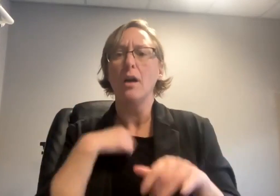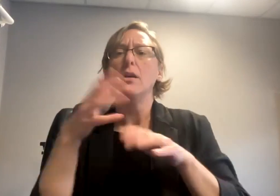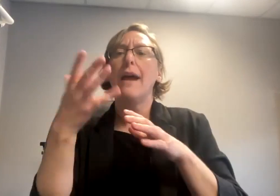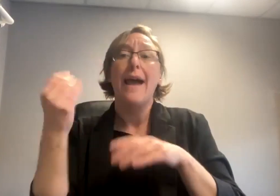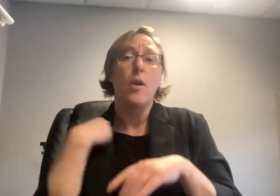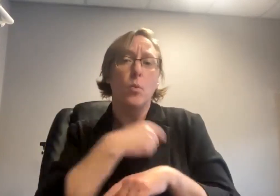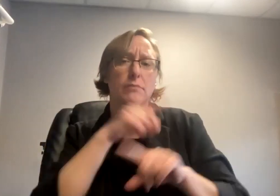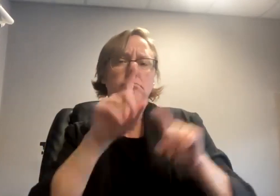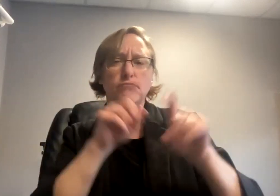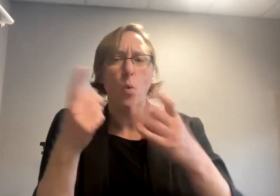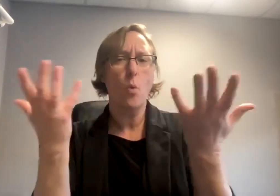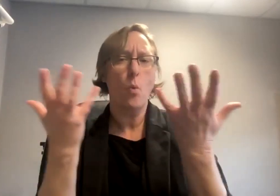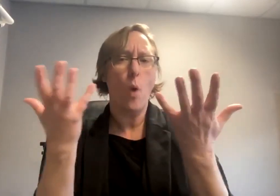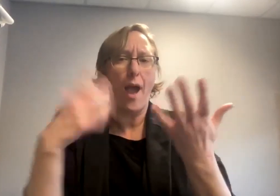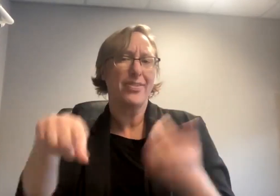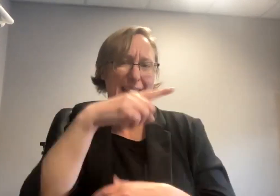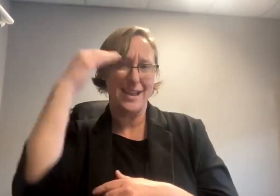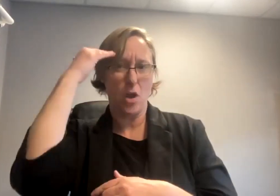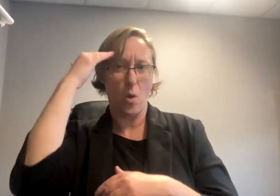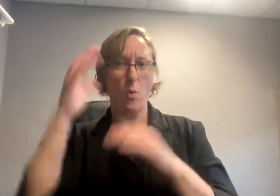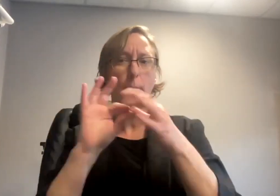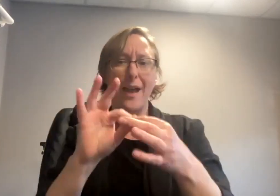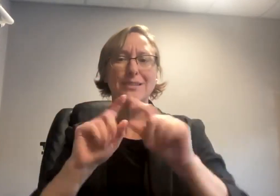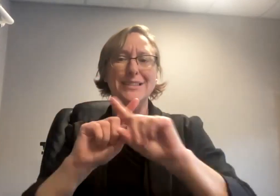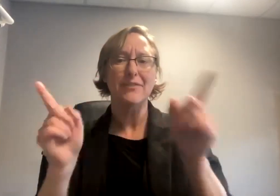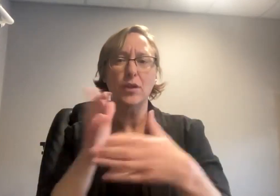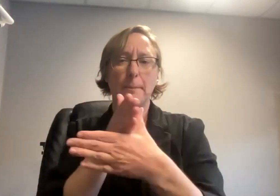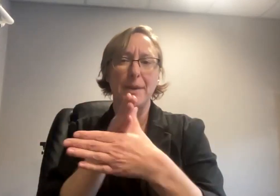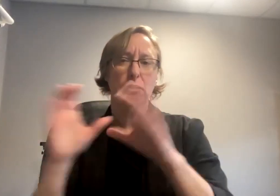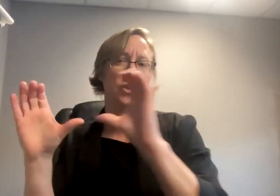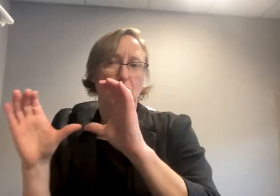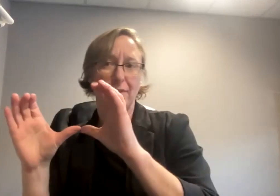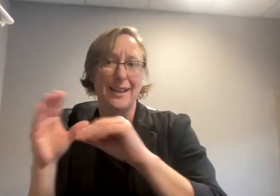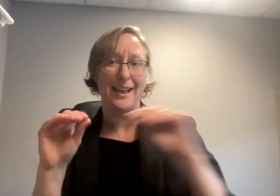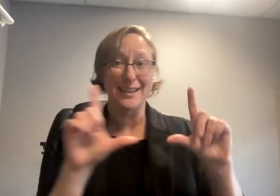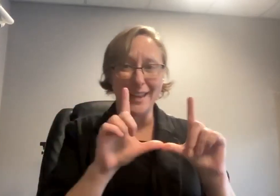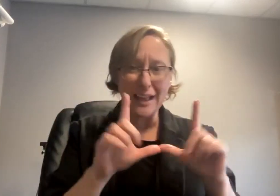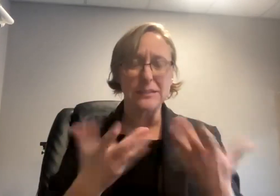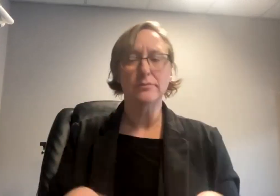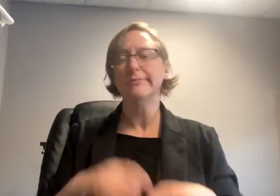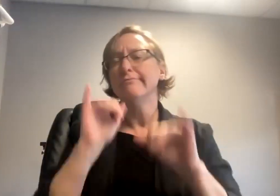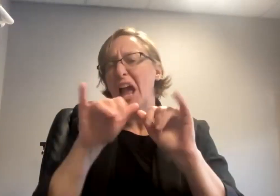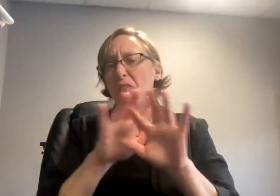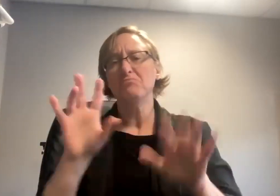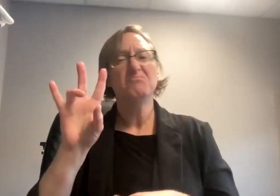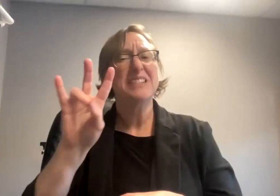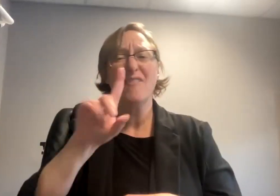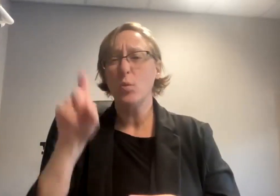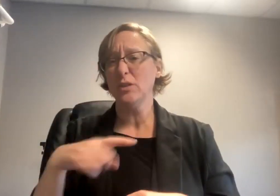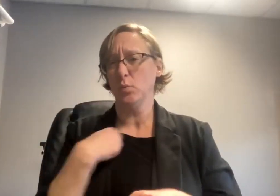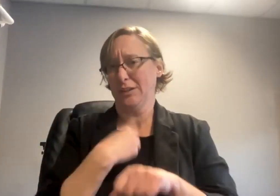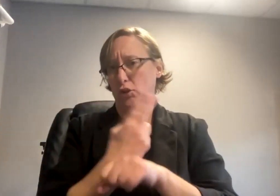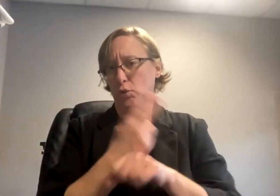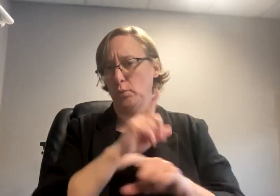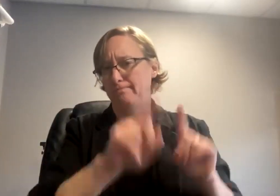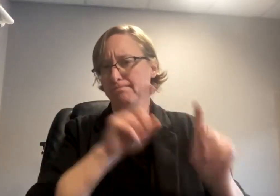That's our purpose. Thus far, we've been doing that. We have also assessed what they know about certification